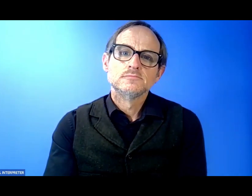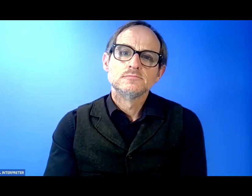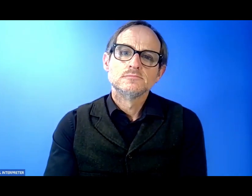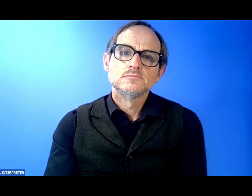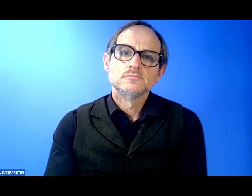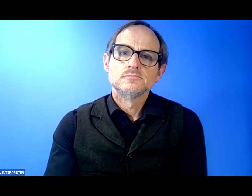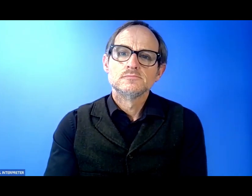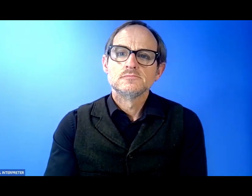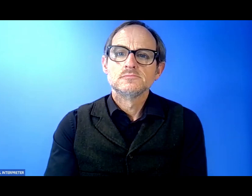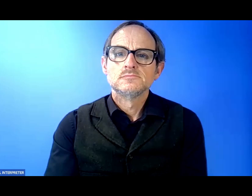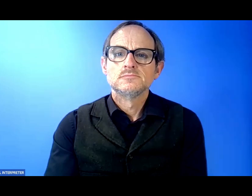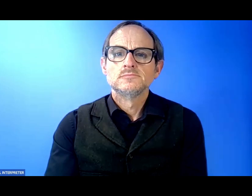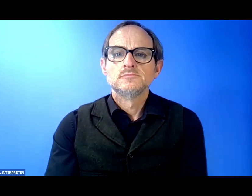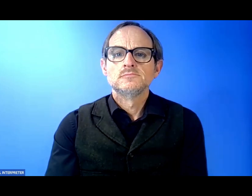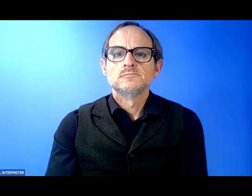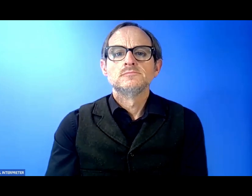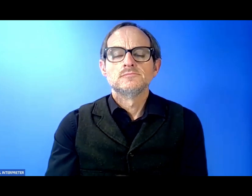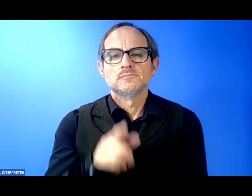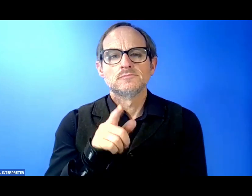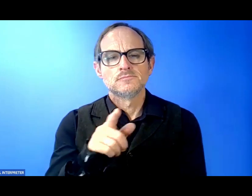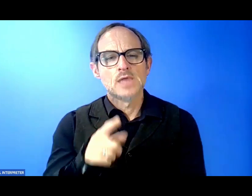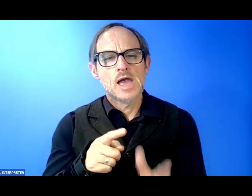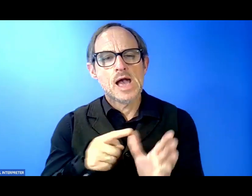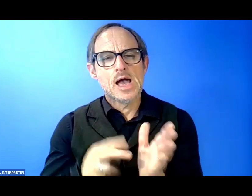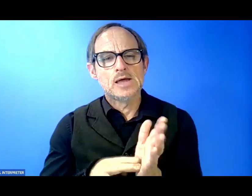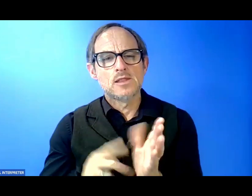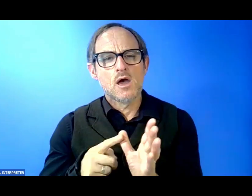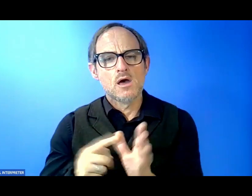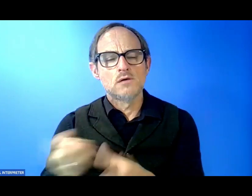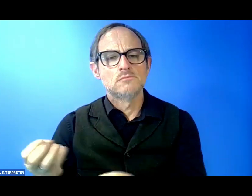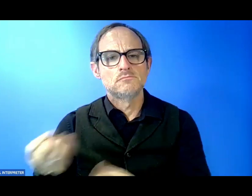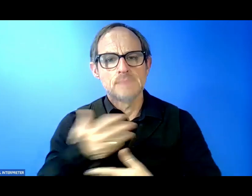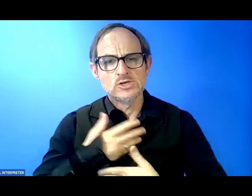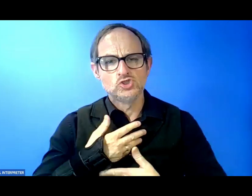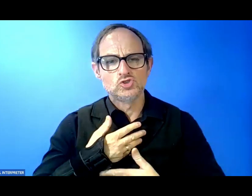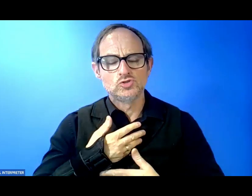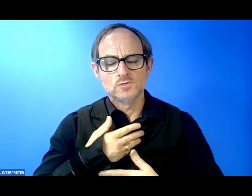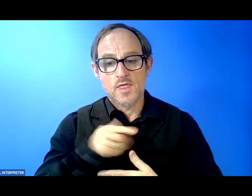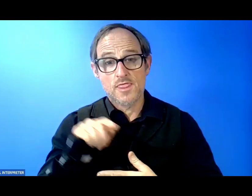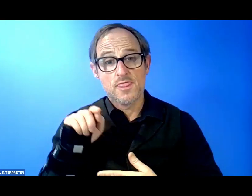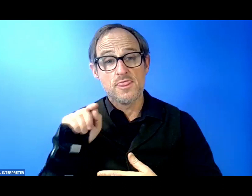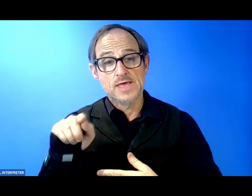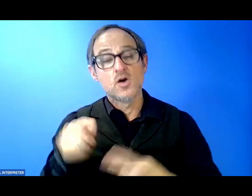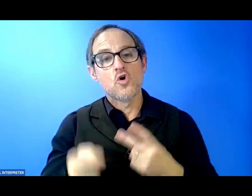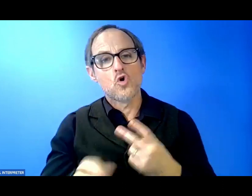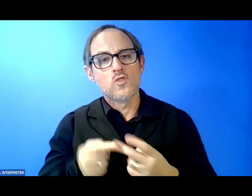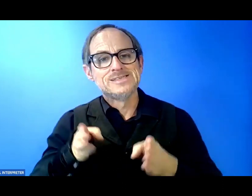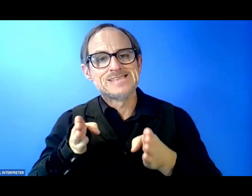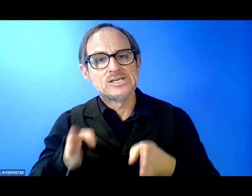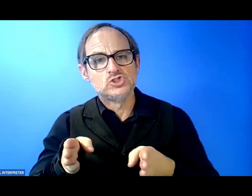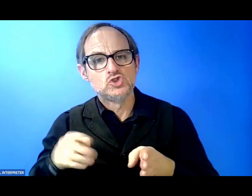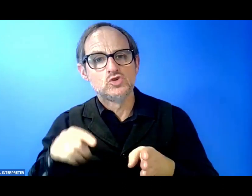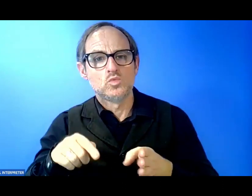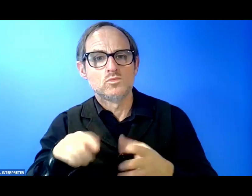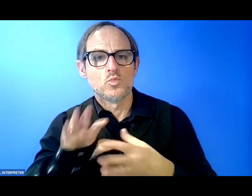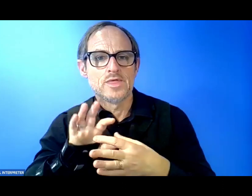in just to say, because Anna mentioned the Biocentrica film. I just wanted to mention it was another session that I did with the